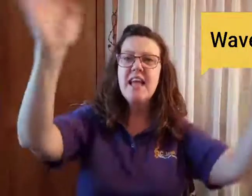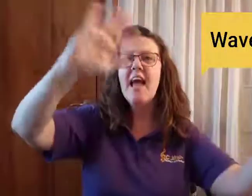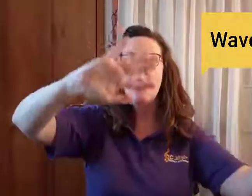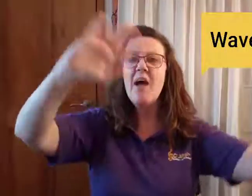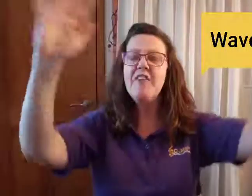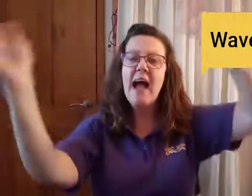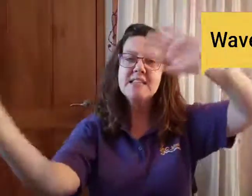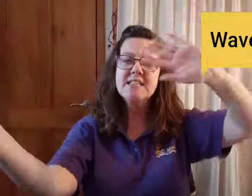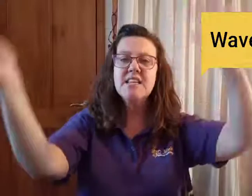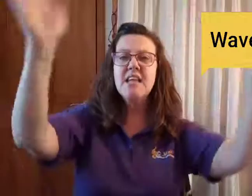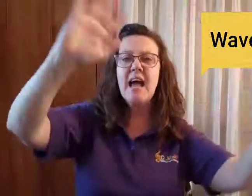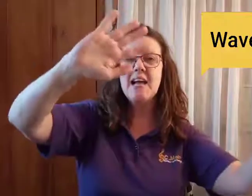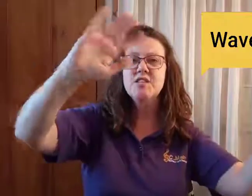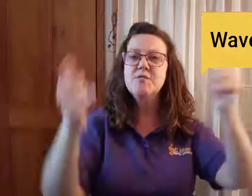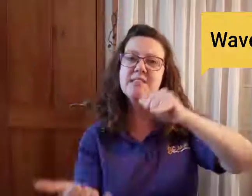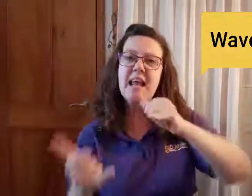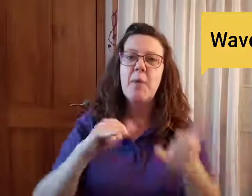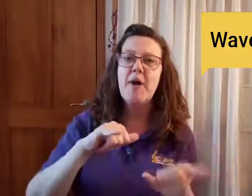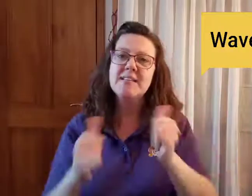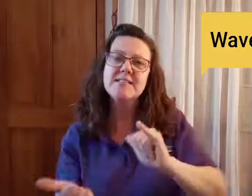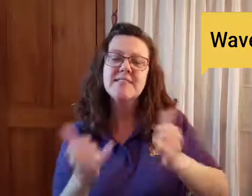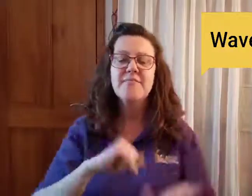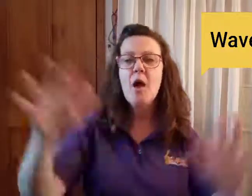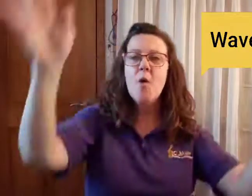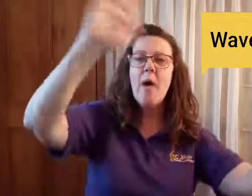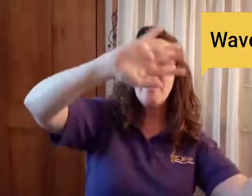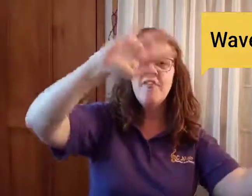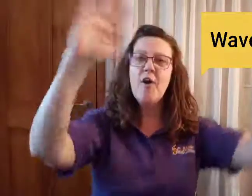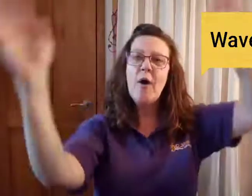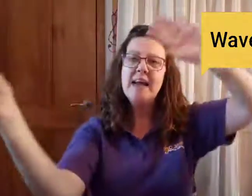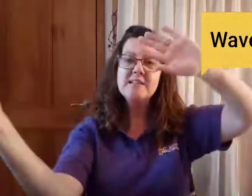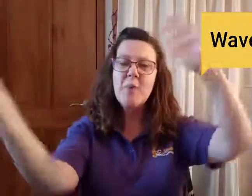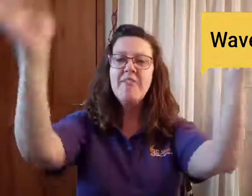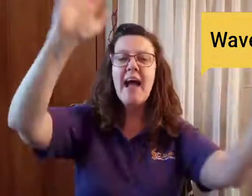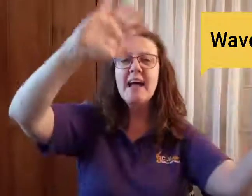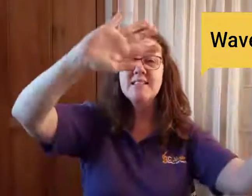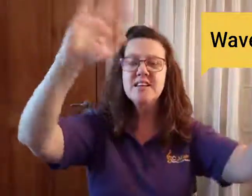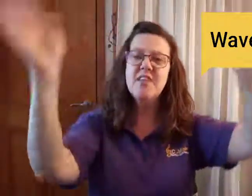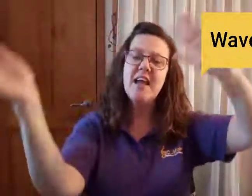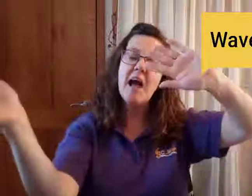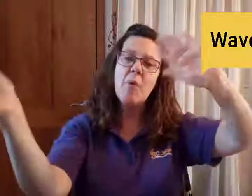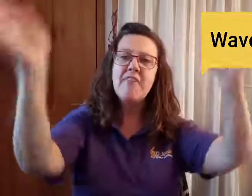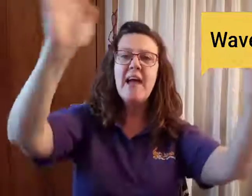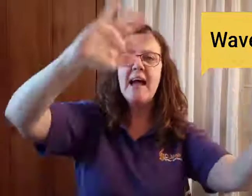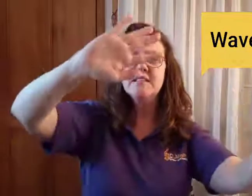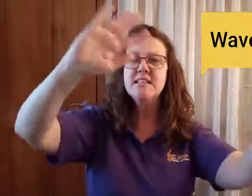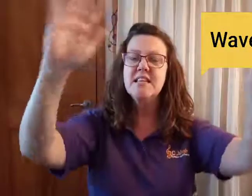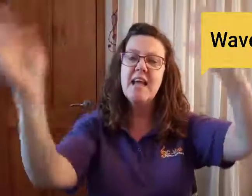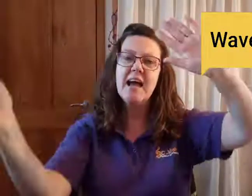air, wave your hands in the air to celebrate. Wave your hands in the air, wave your hands in the air